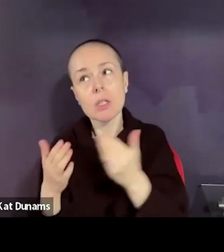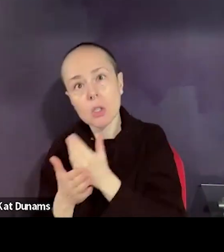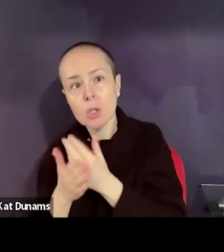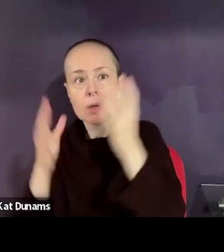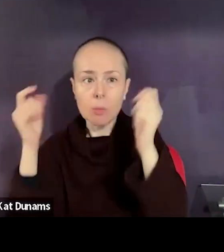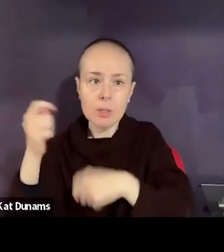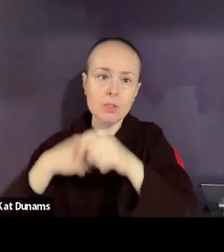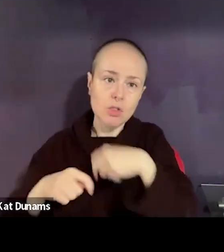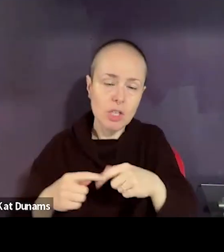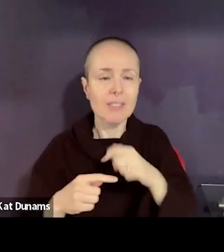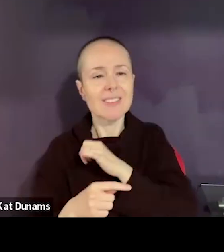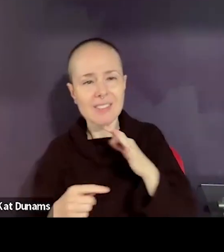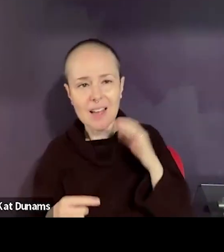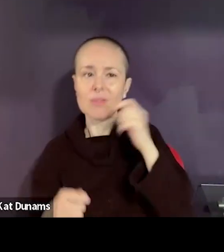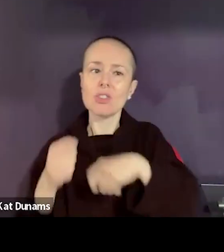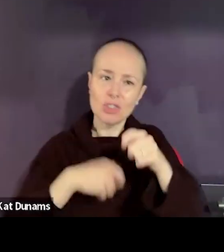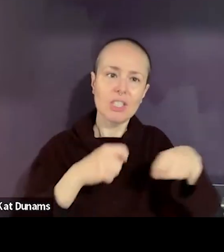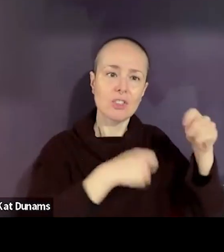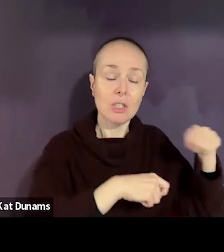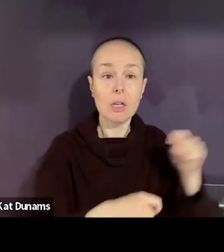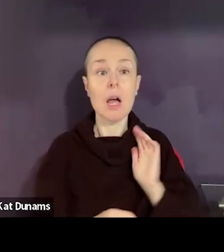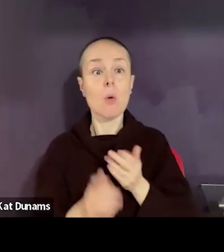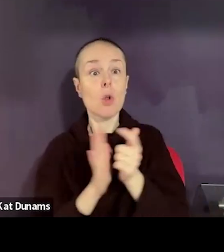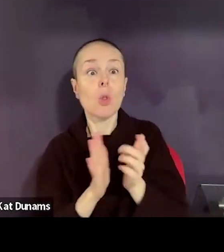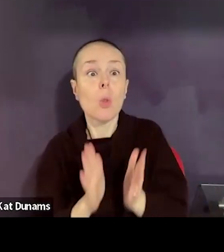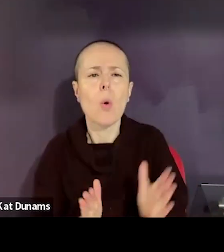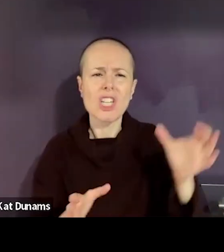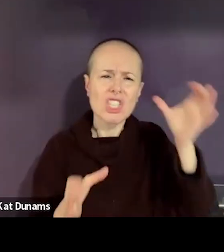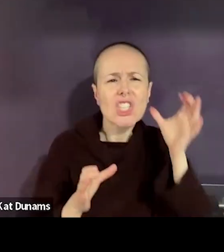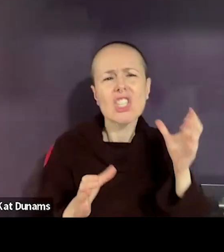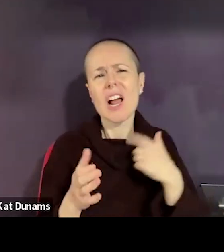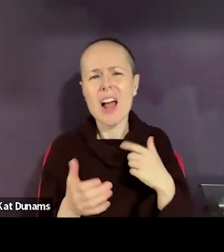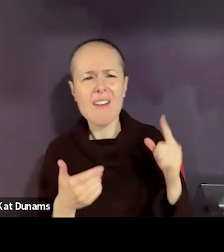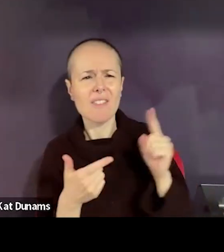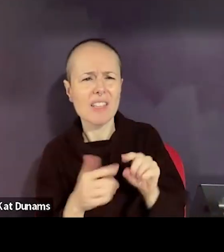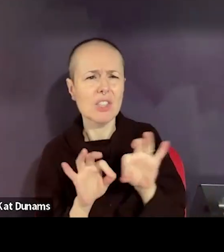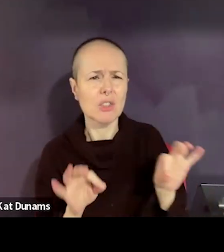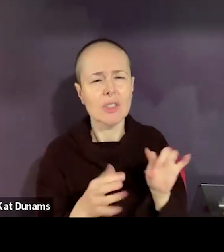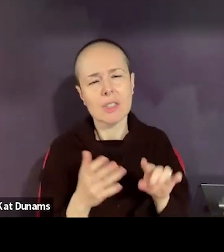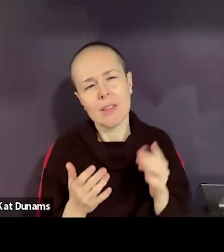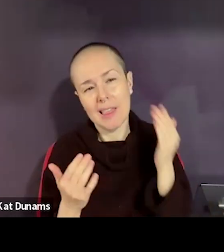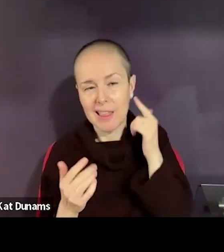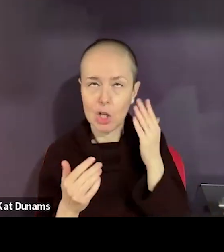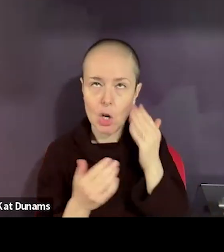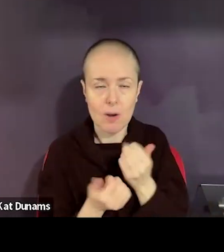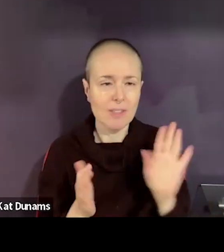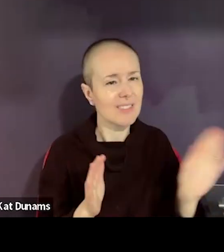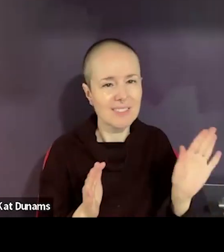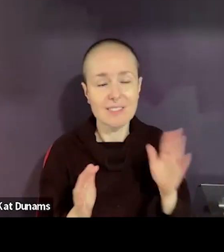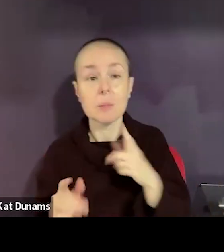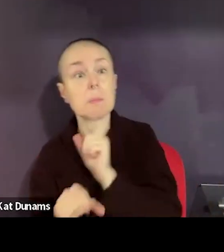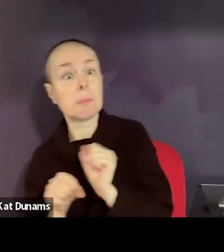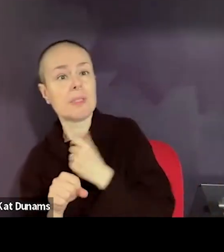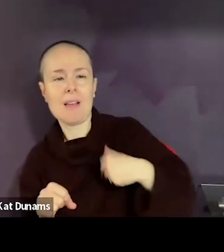NLRB will change. And it wasn't just our lawyers with their degrees who think they know everything. That was a joke. It was us,